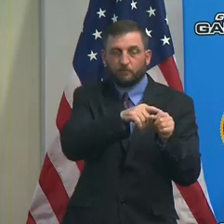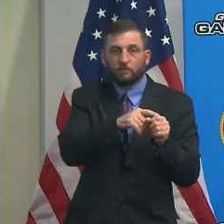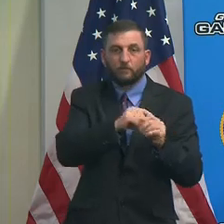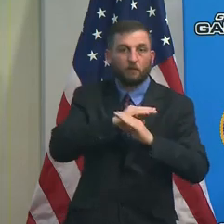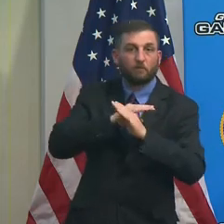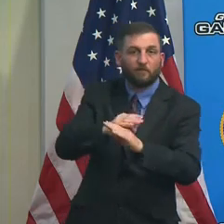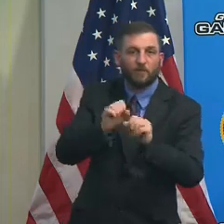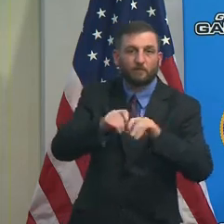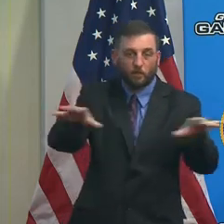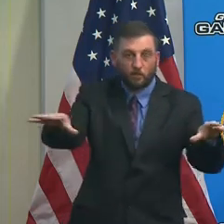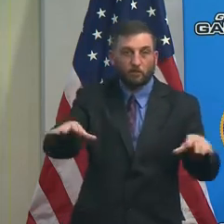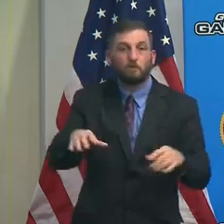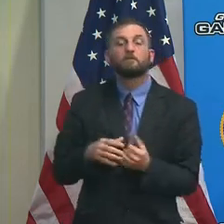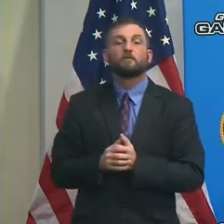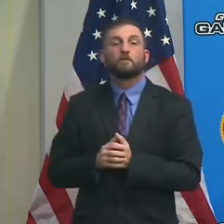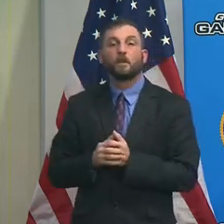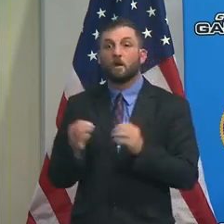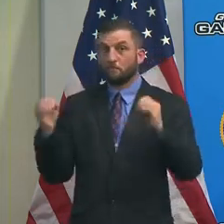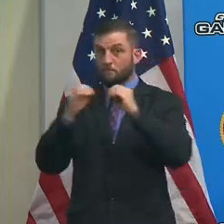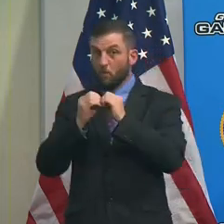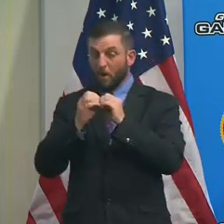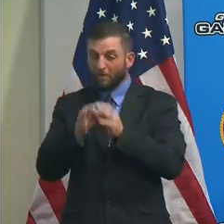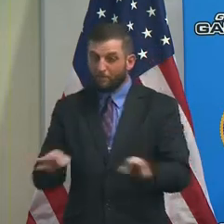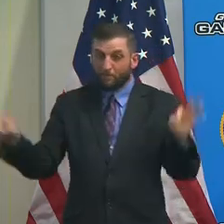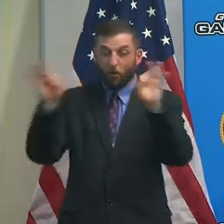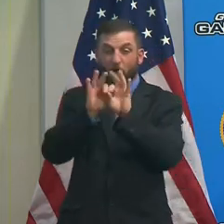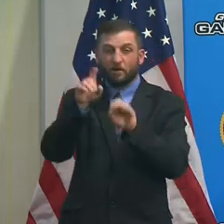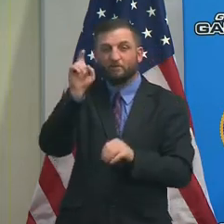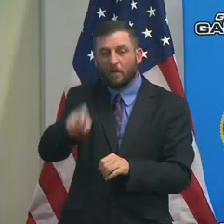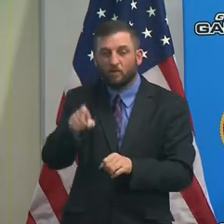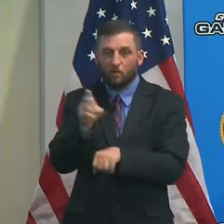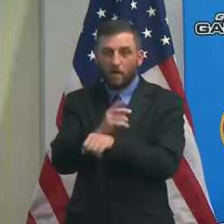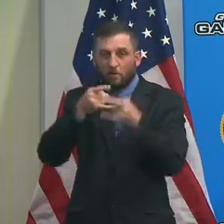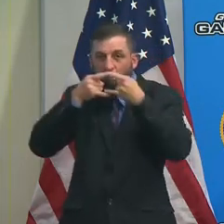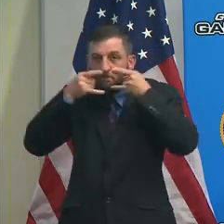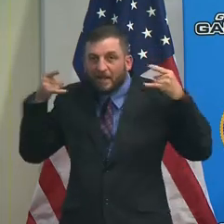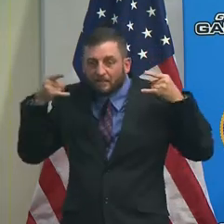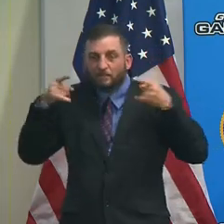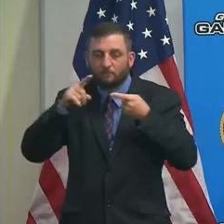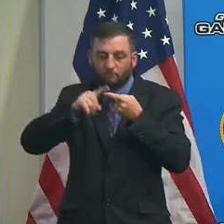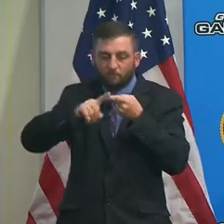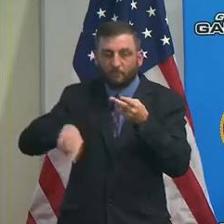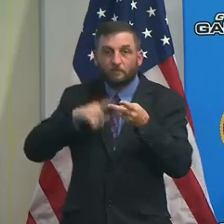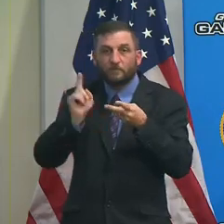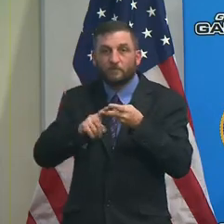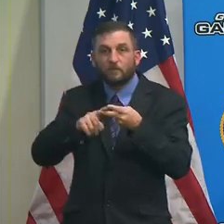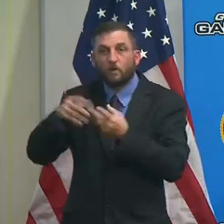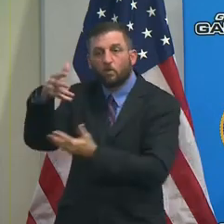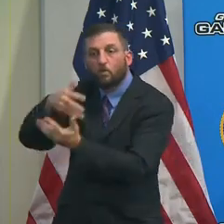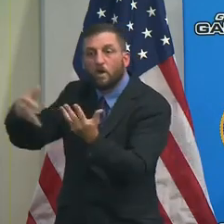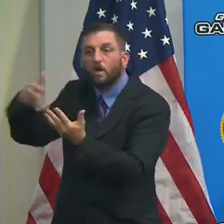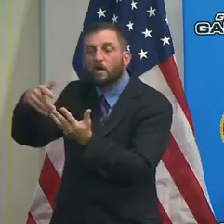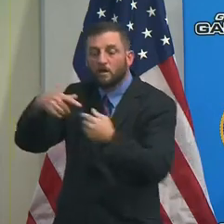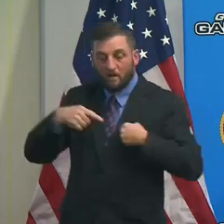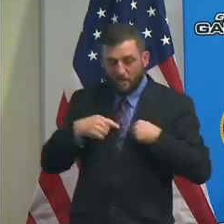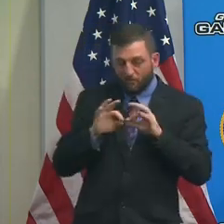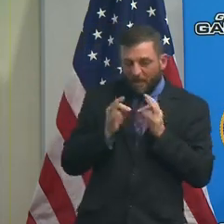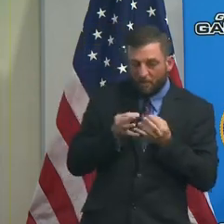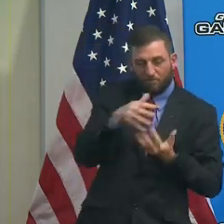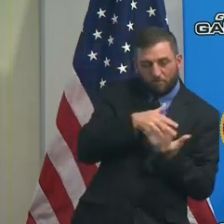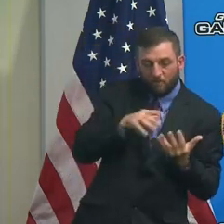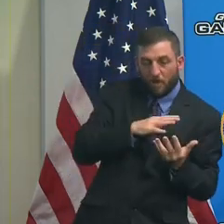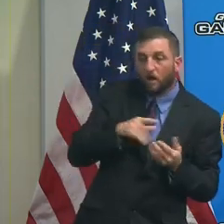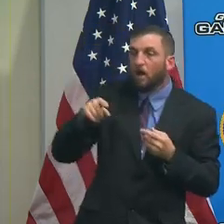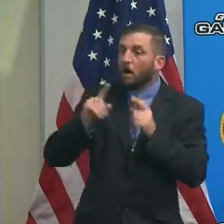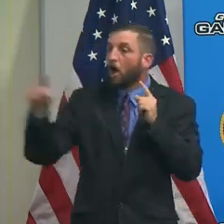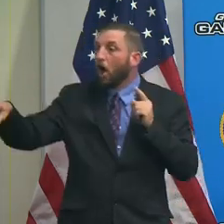more important than ever that we wear our mask and social distance when we're around people who are not part of our immediate household, that we wash